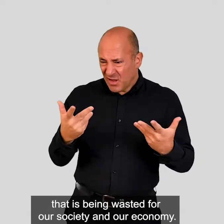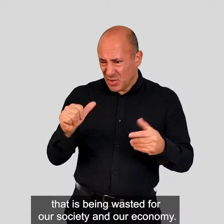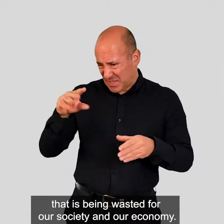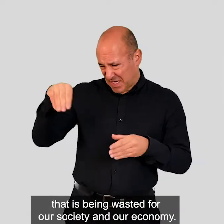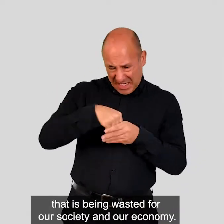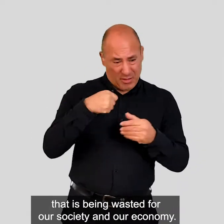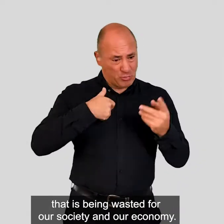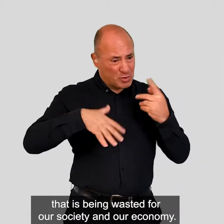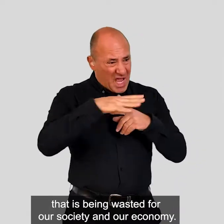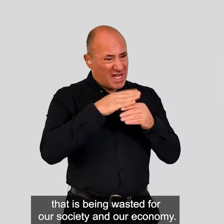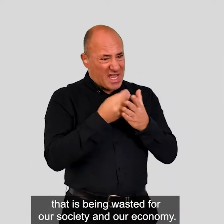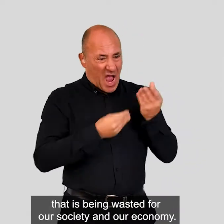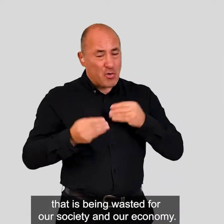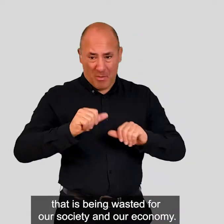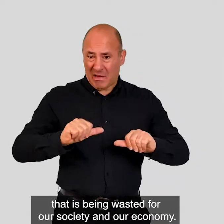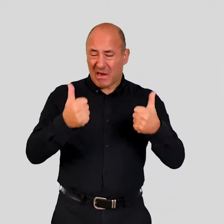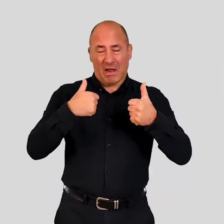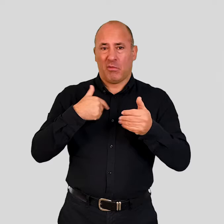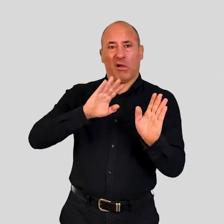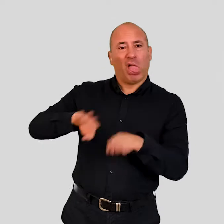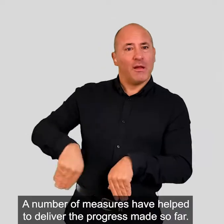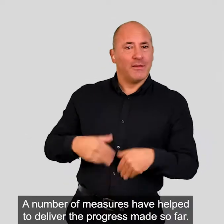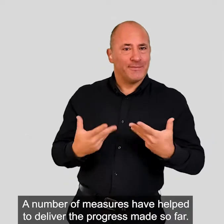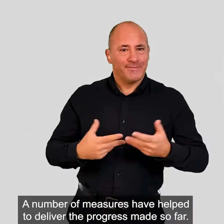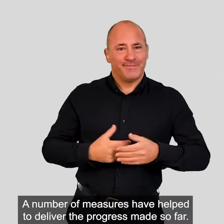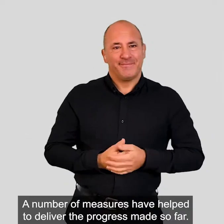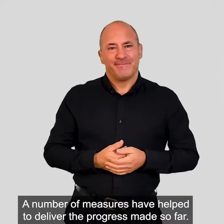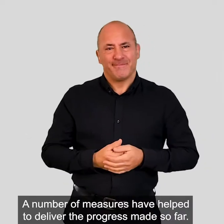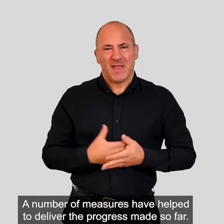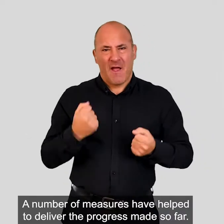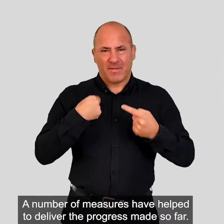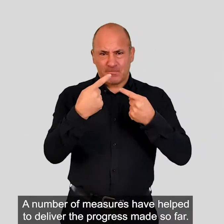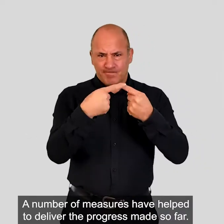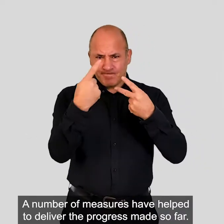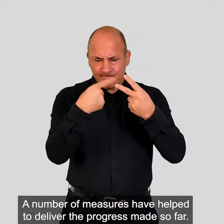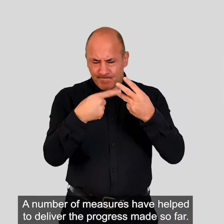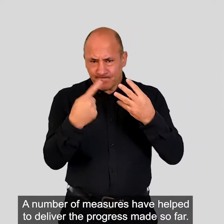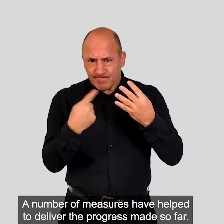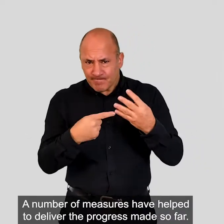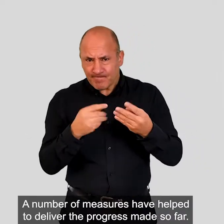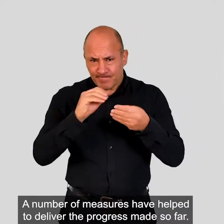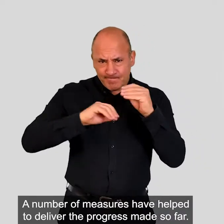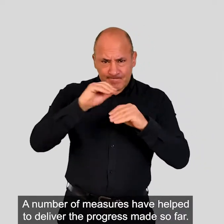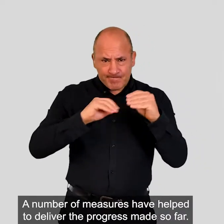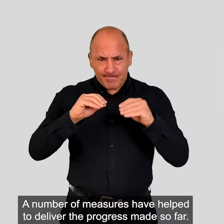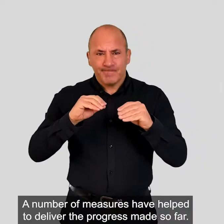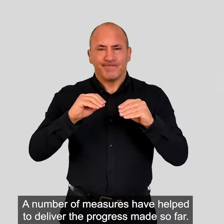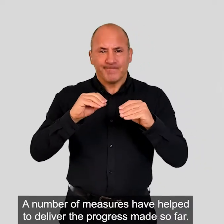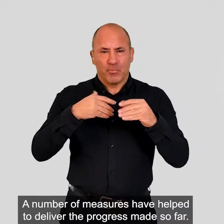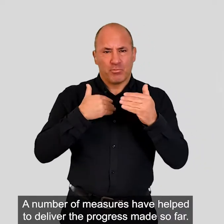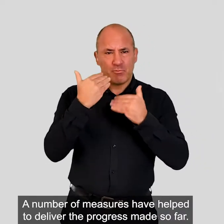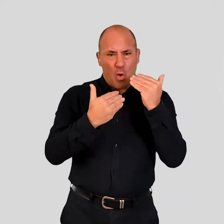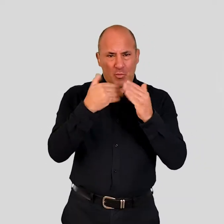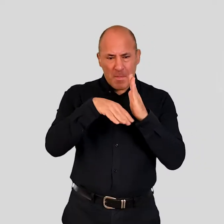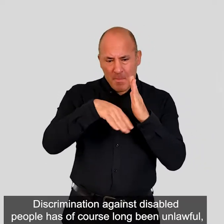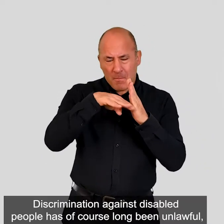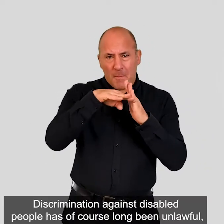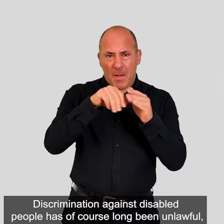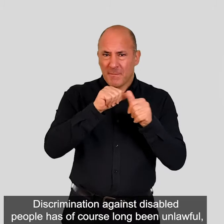society and our economy. A number of measures have helped to develop the progress made so far.